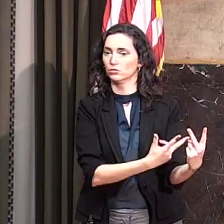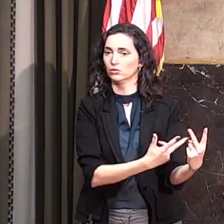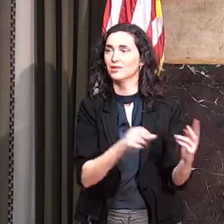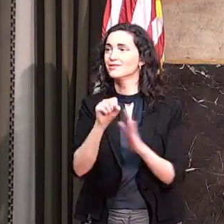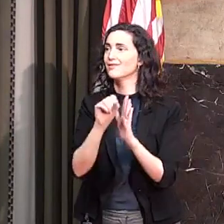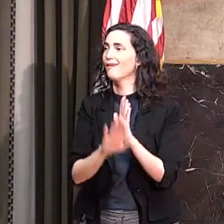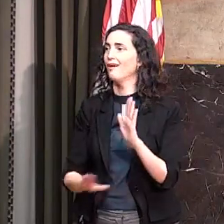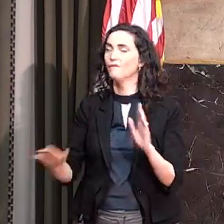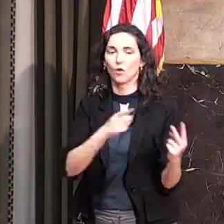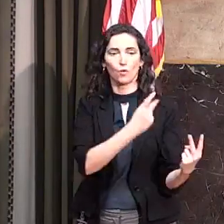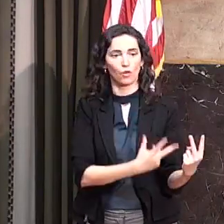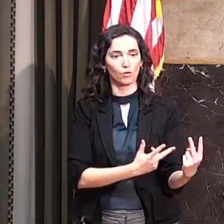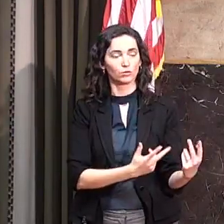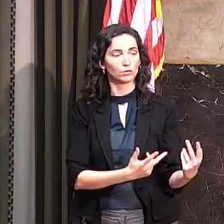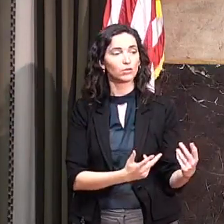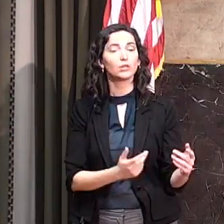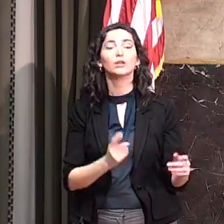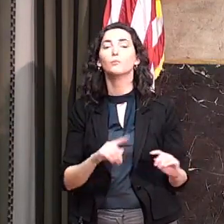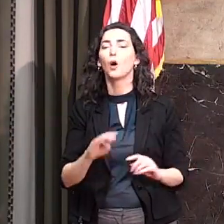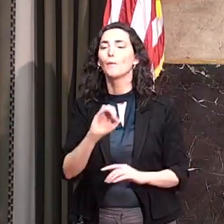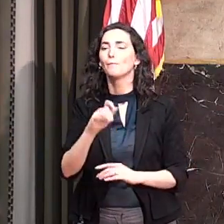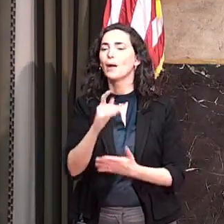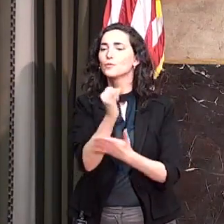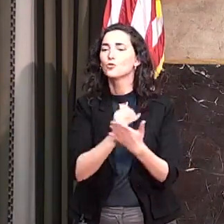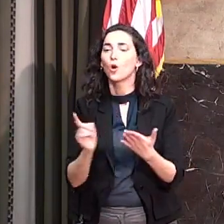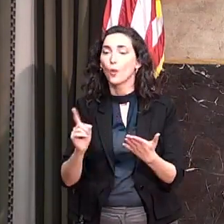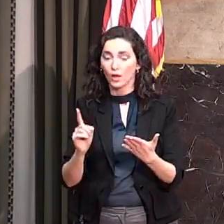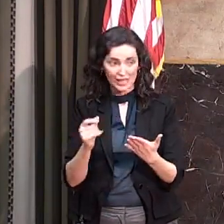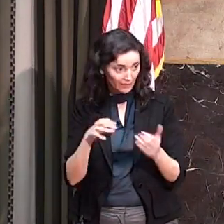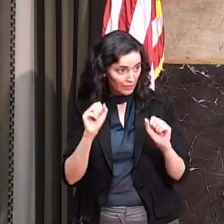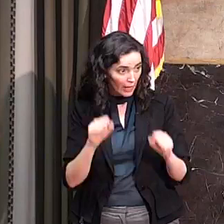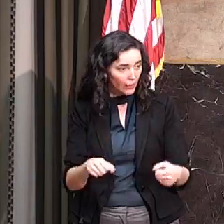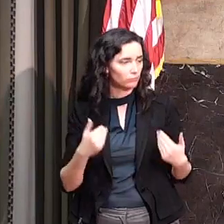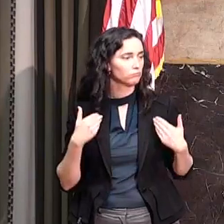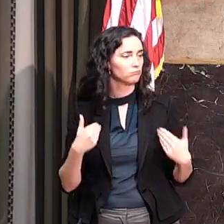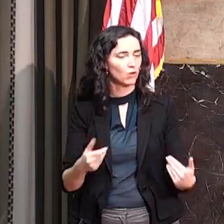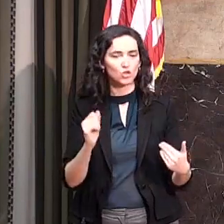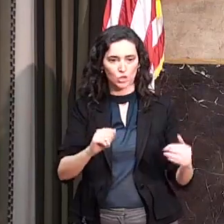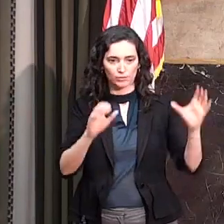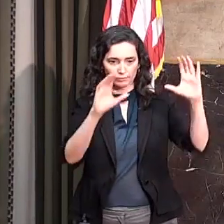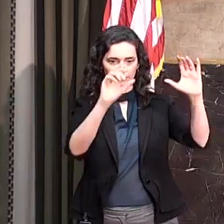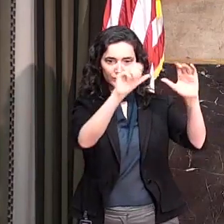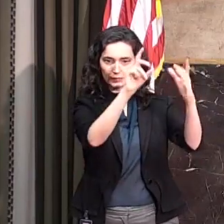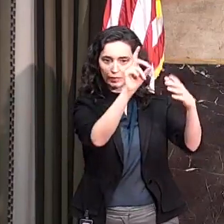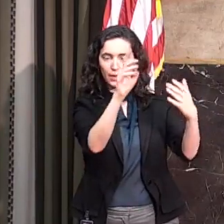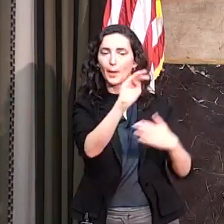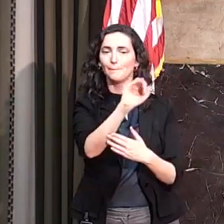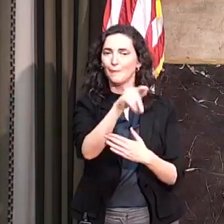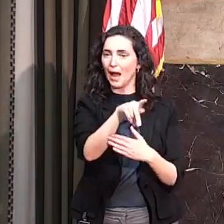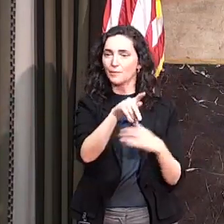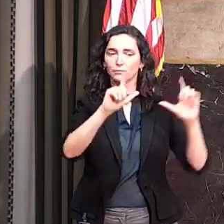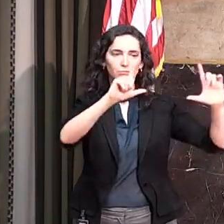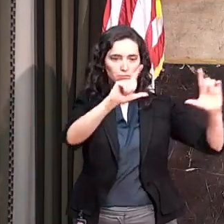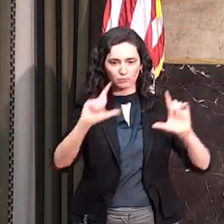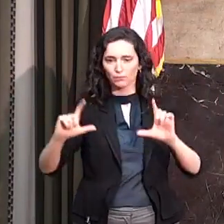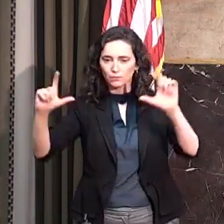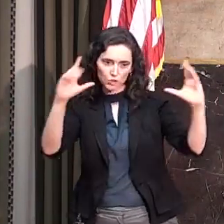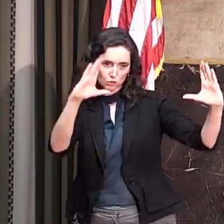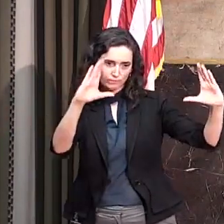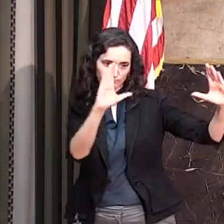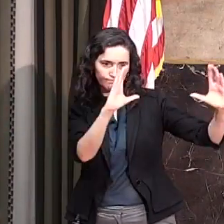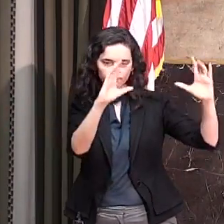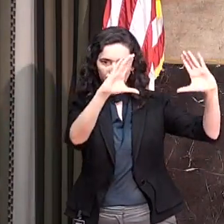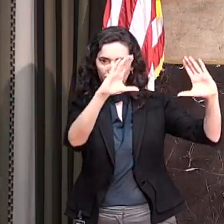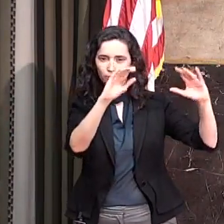Where those maps can be drawn, they should be. I believe that there have been a number of bills and